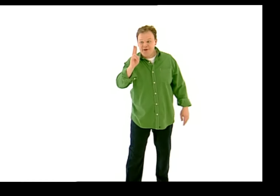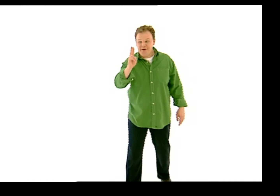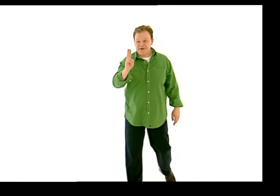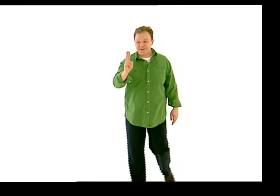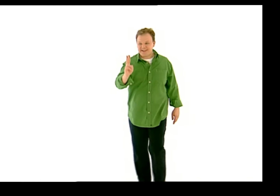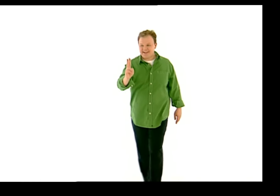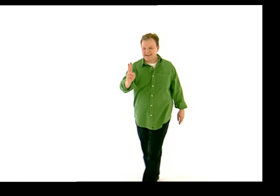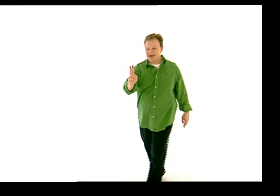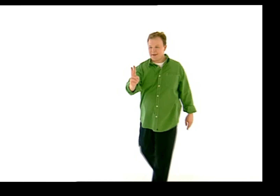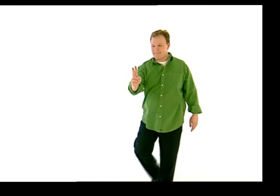Look.